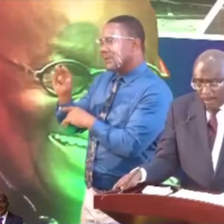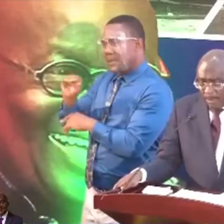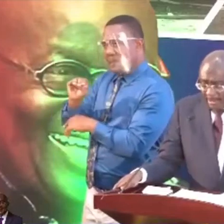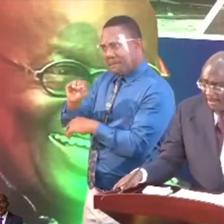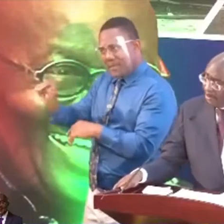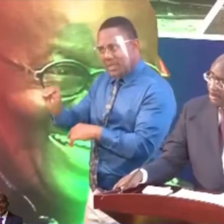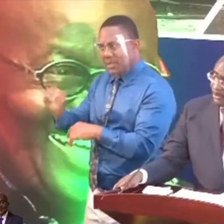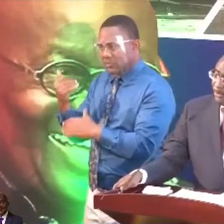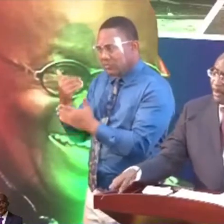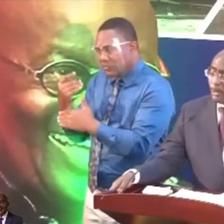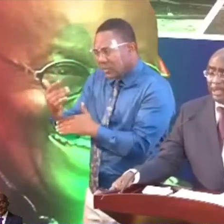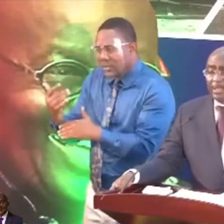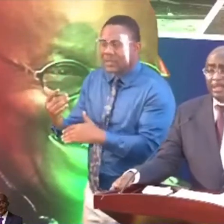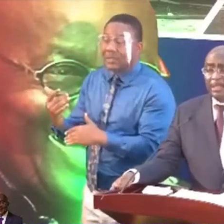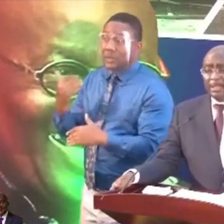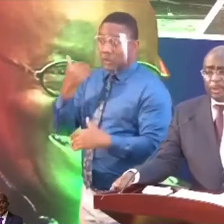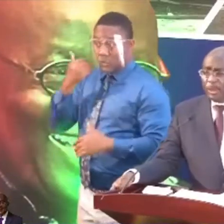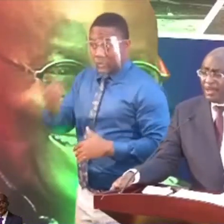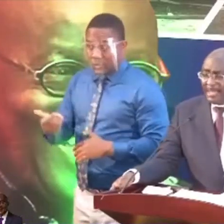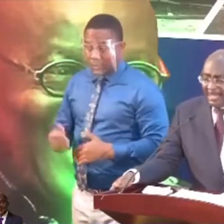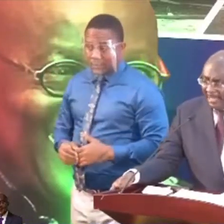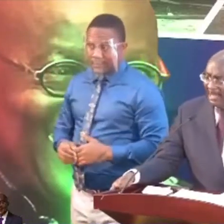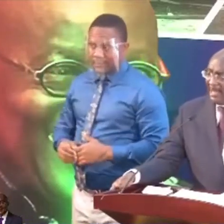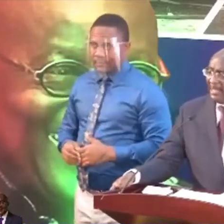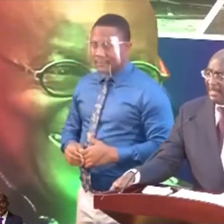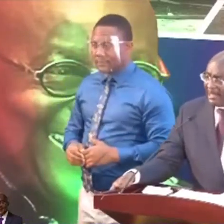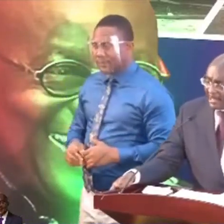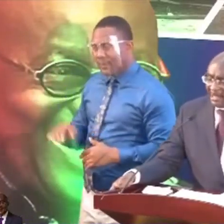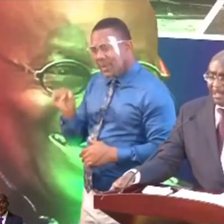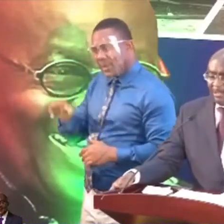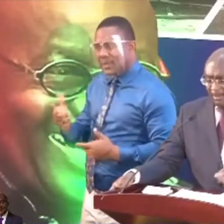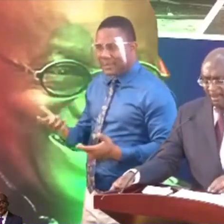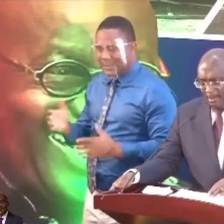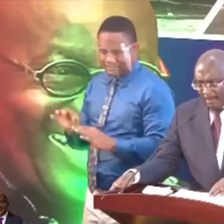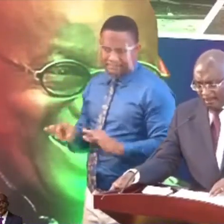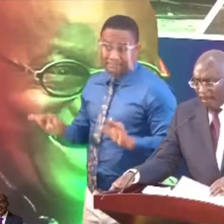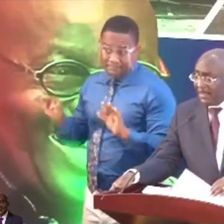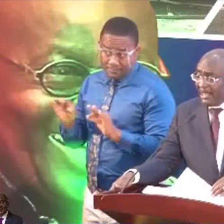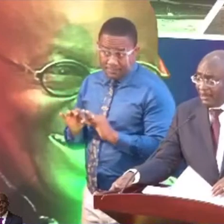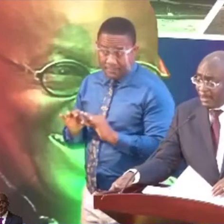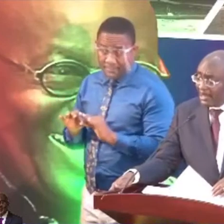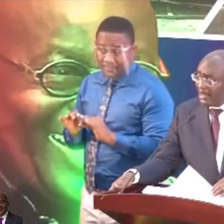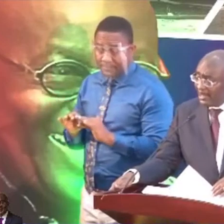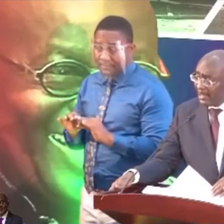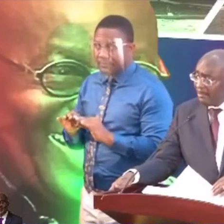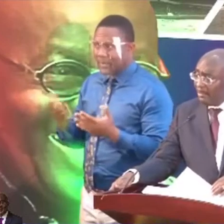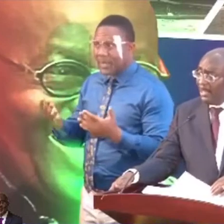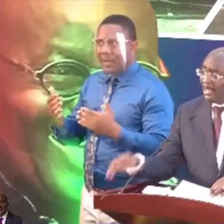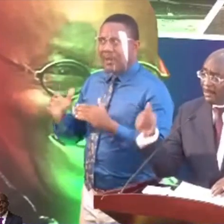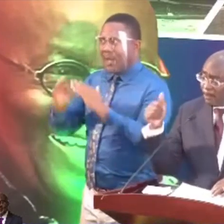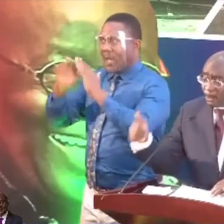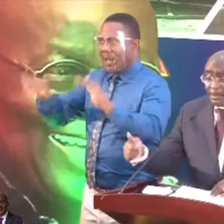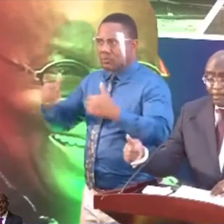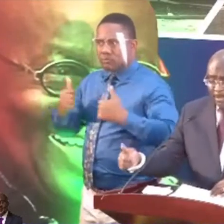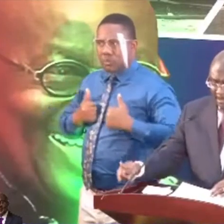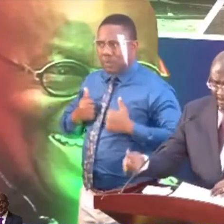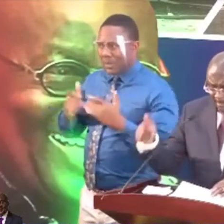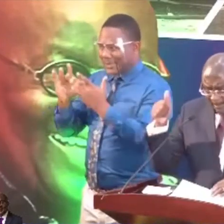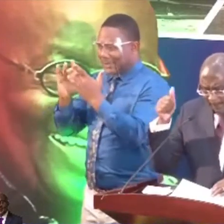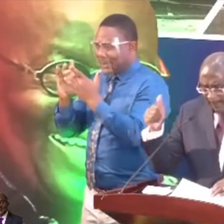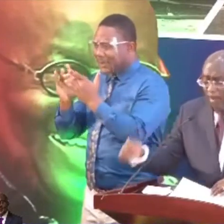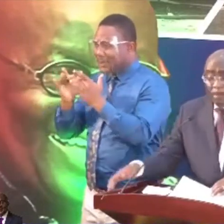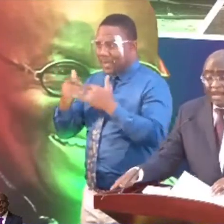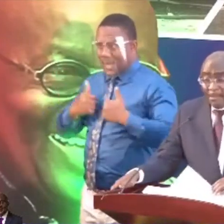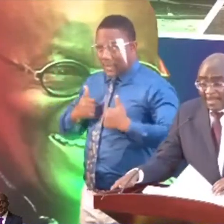too distant future. It's going to be key. The digital property addressing system has been put in place.